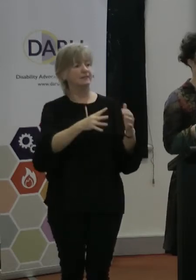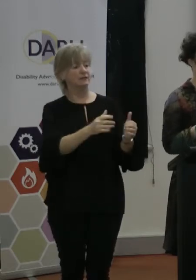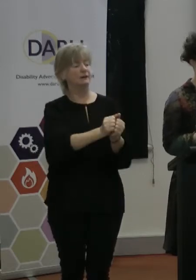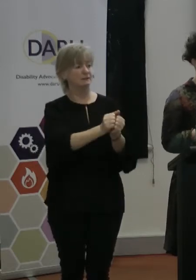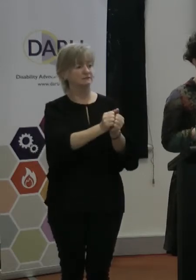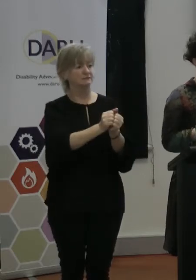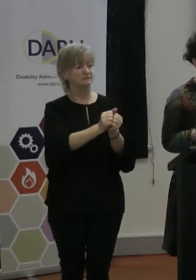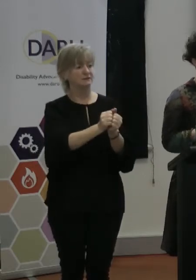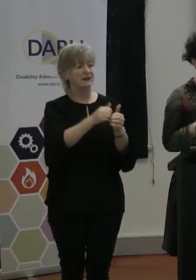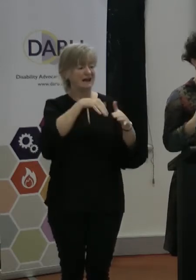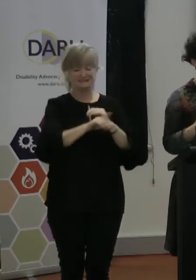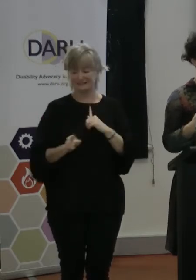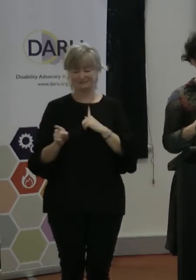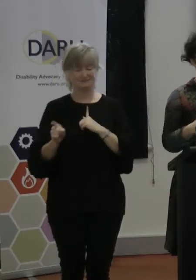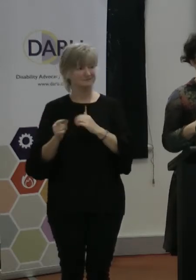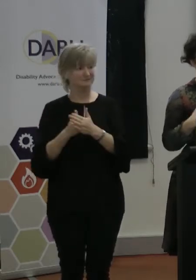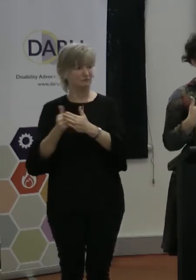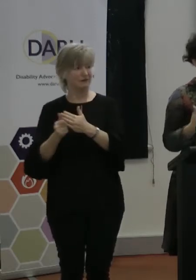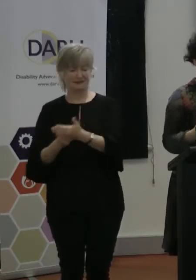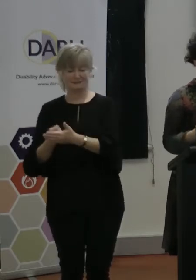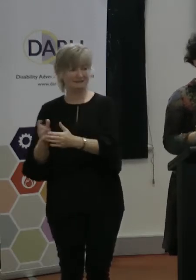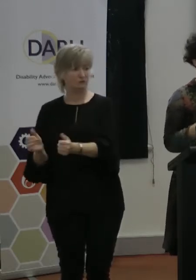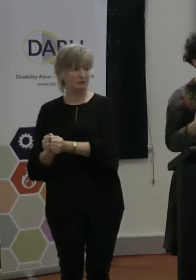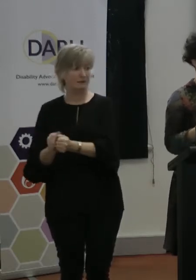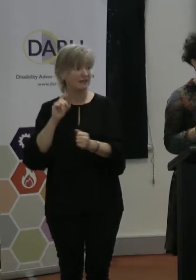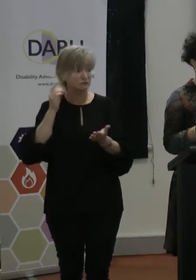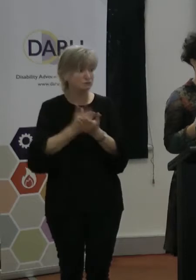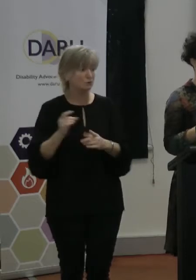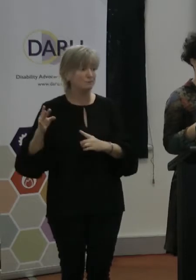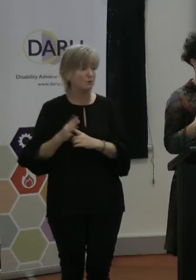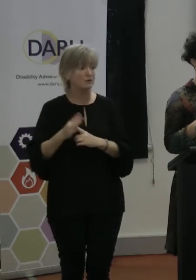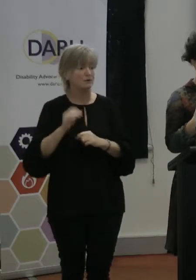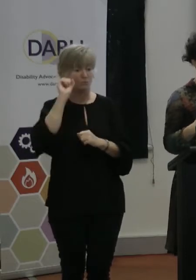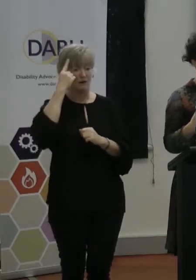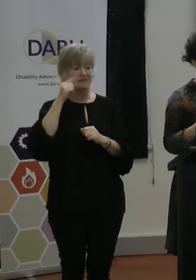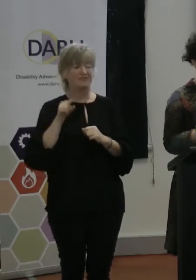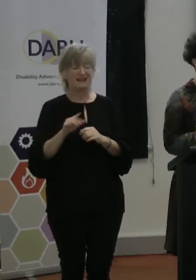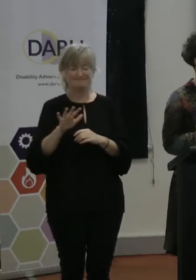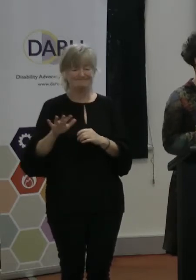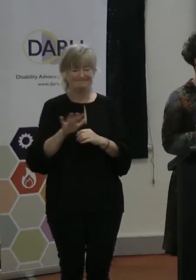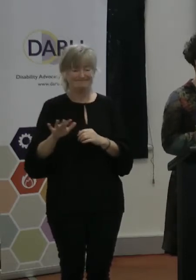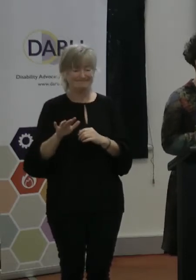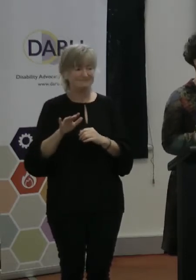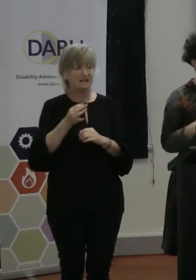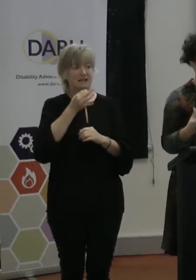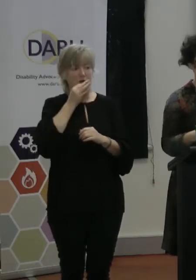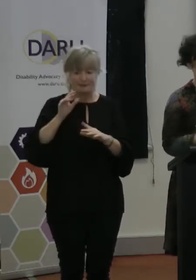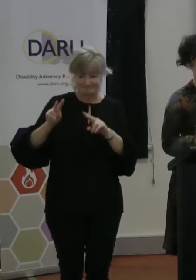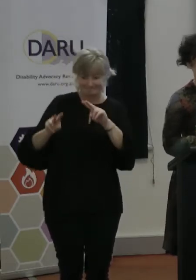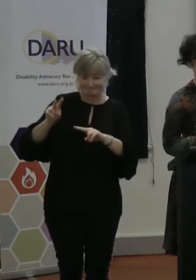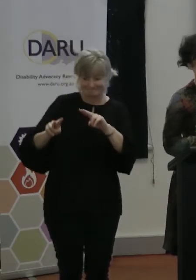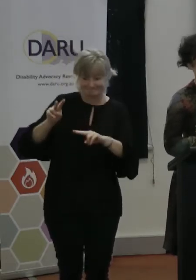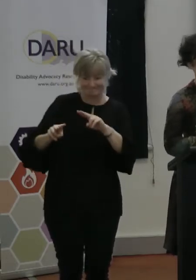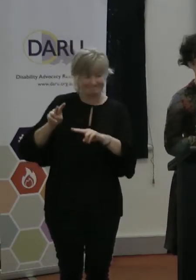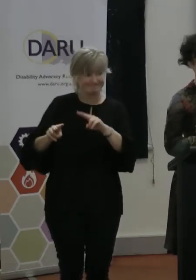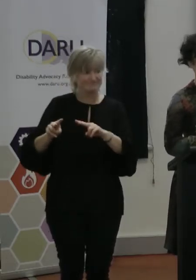regular tenancy agreement. And this is really important, and we realise that this is going to be an area that may get tested, and we've been